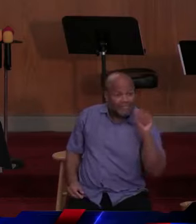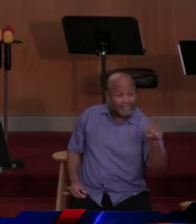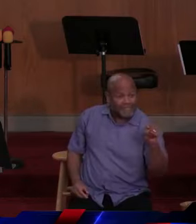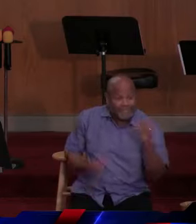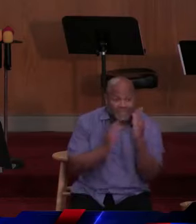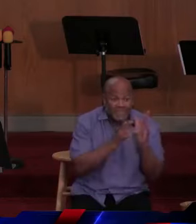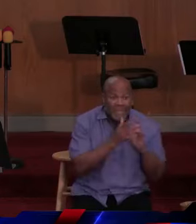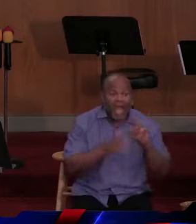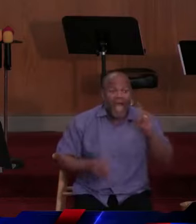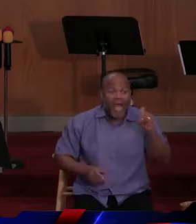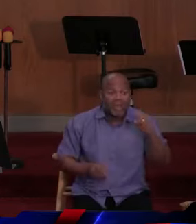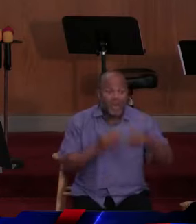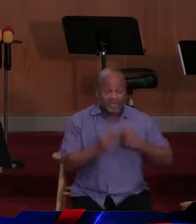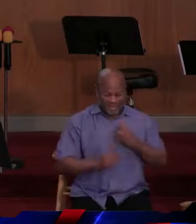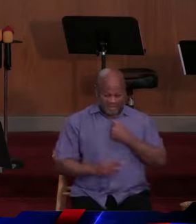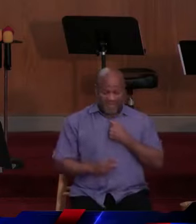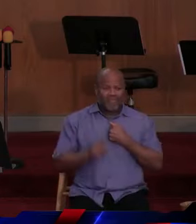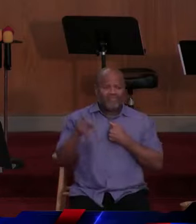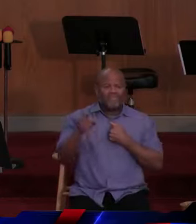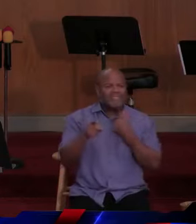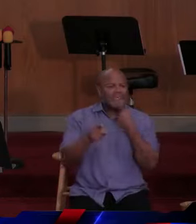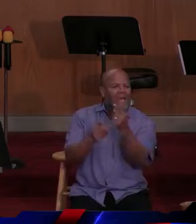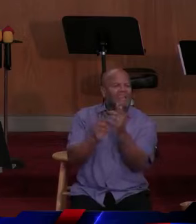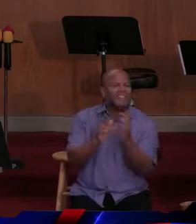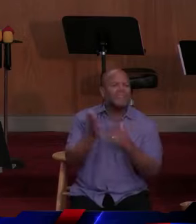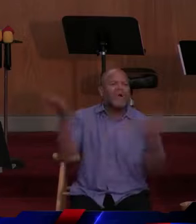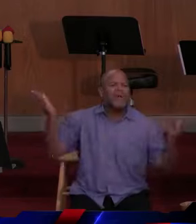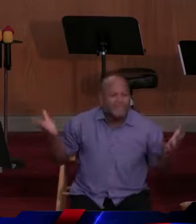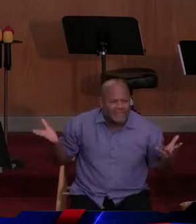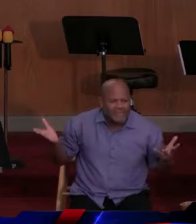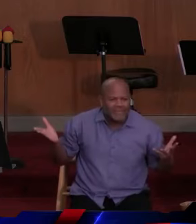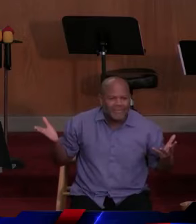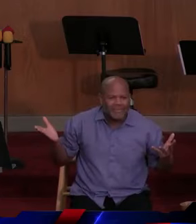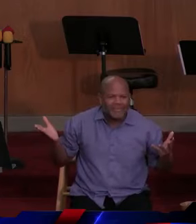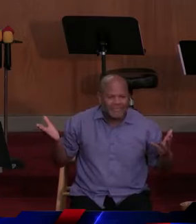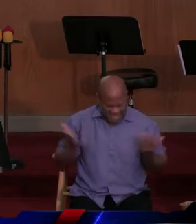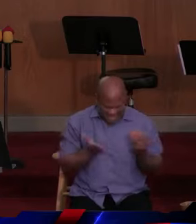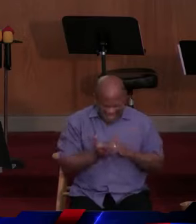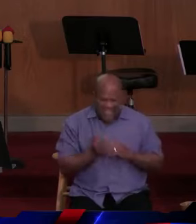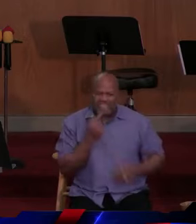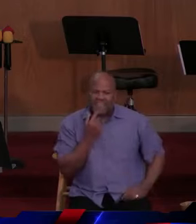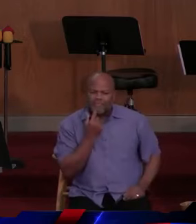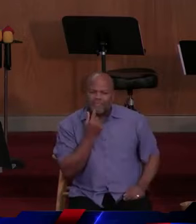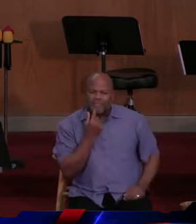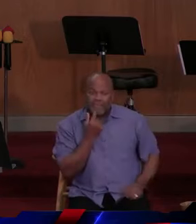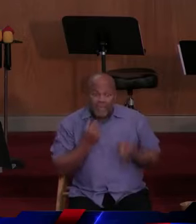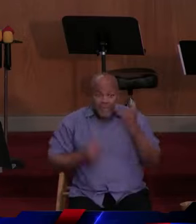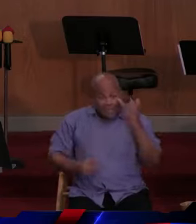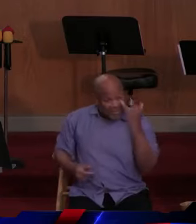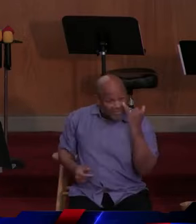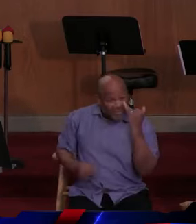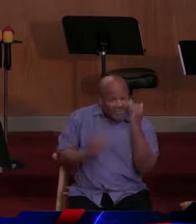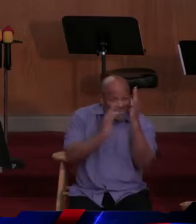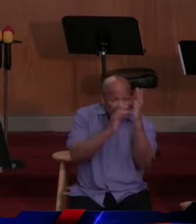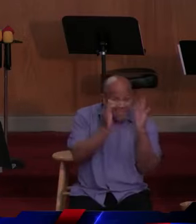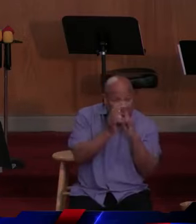you about Jesus, what would you tell him? Let me say it again. If Jesus asked